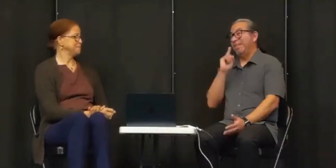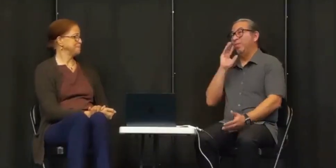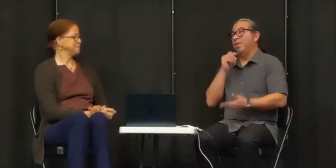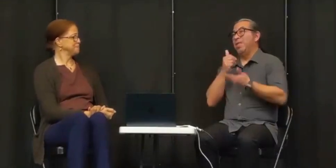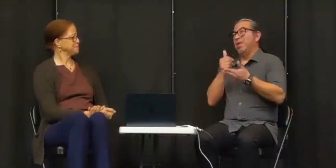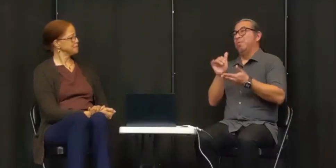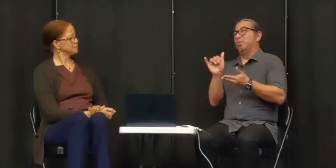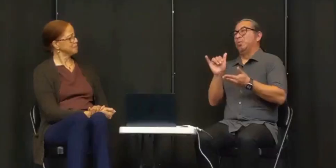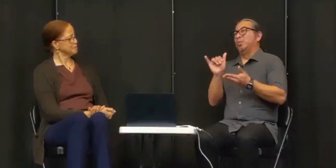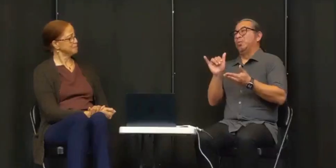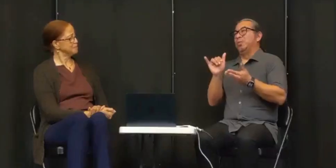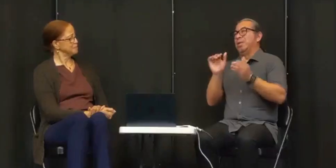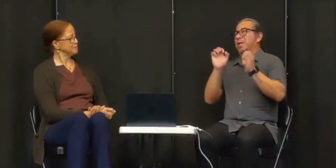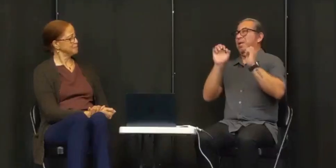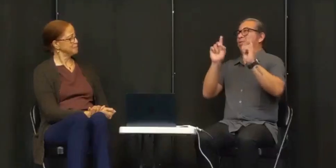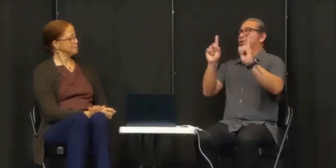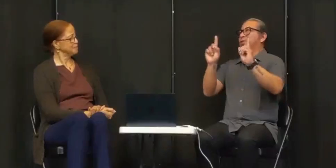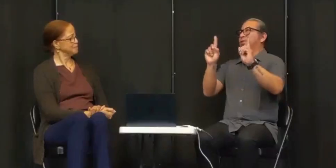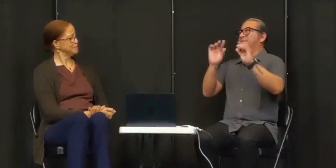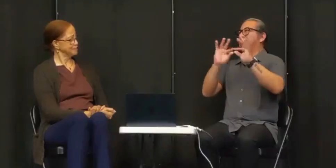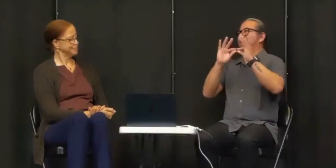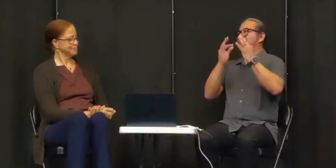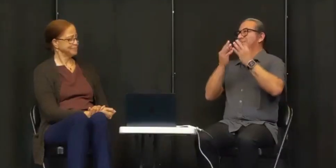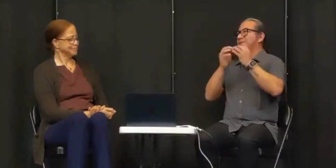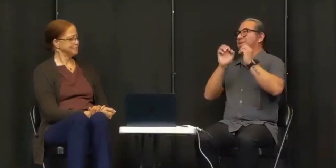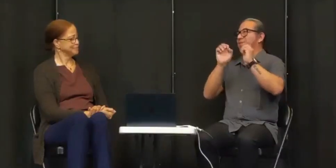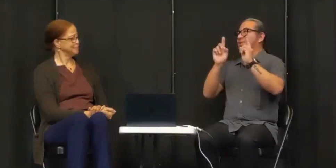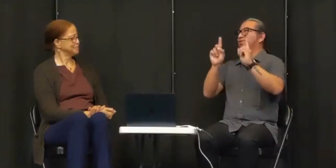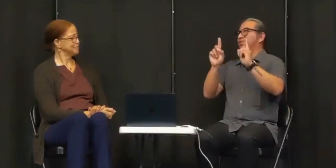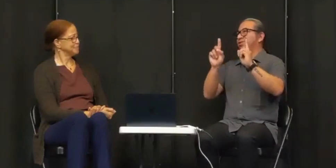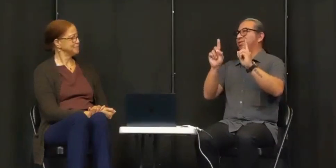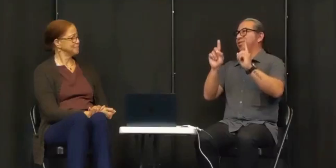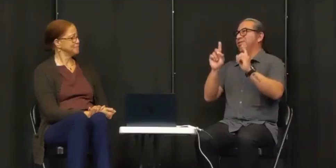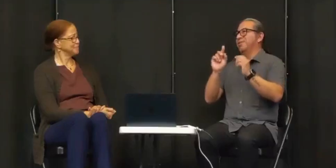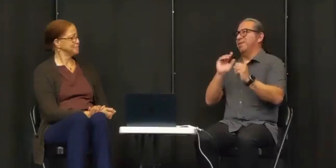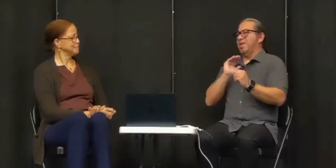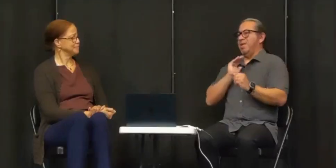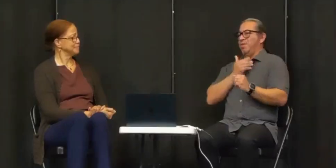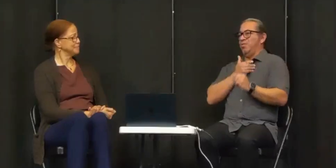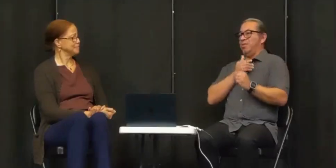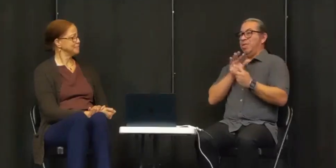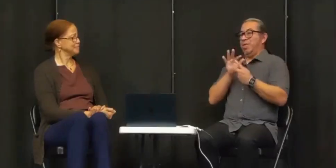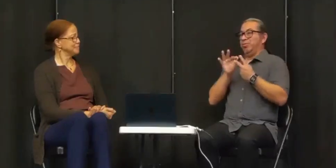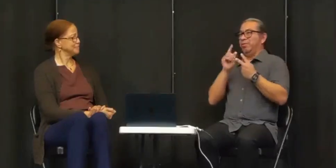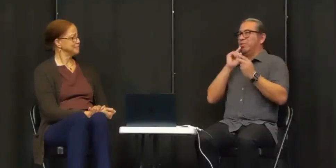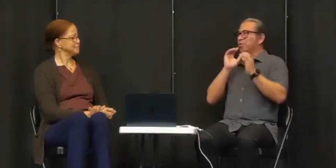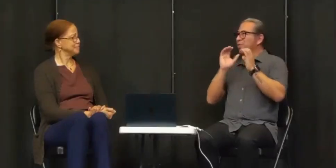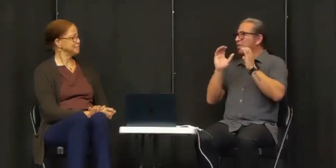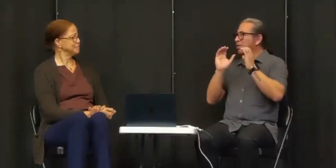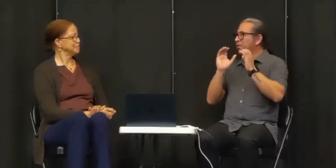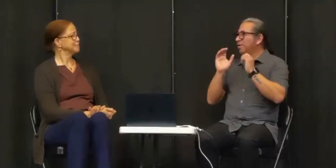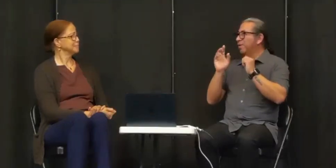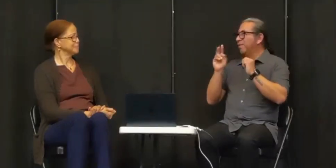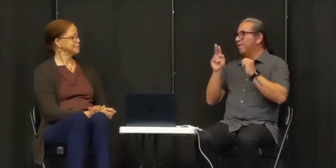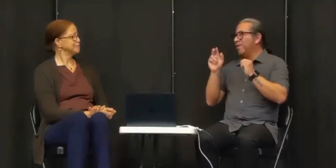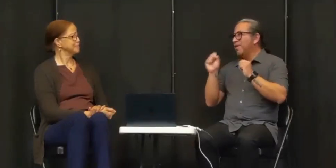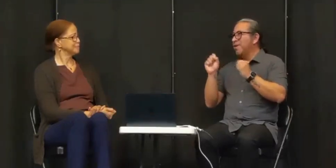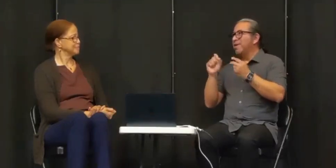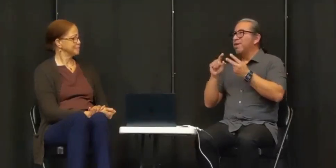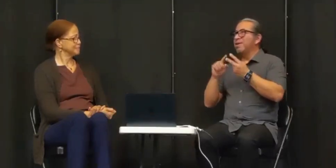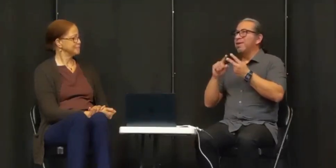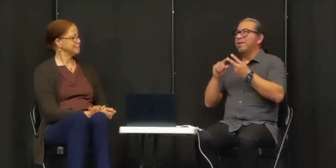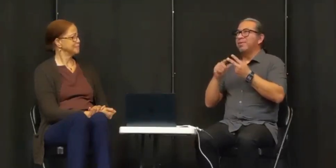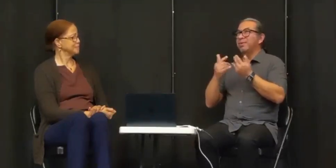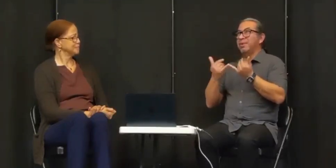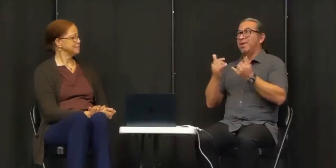before you arrive at that dinner table. Education helps too with the family. our option for